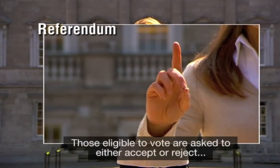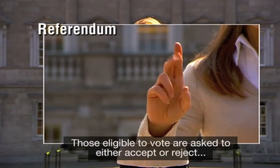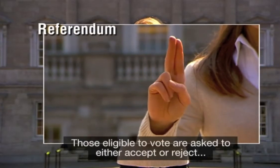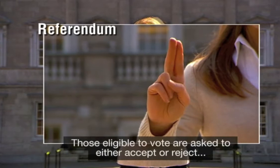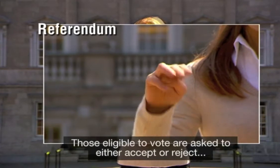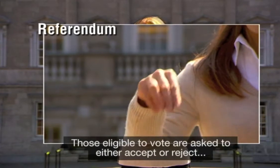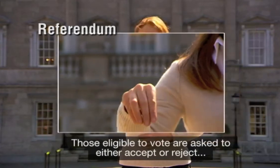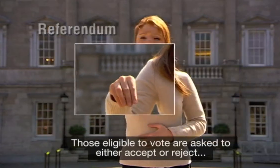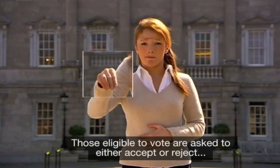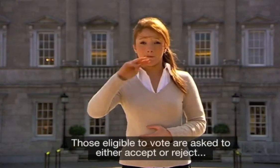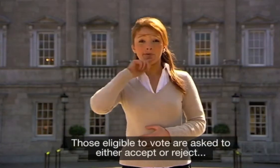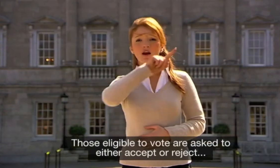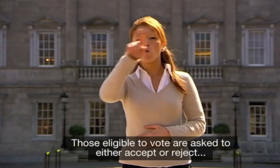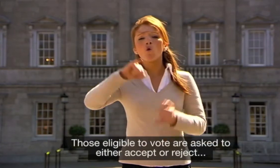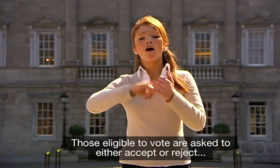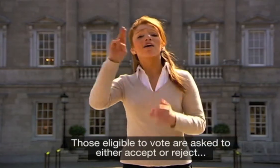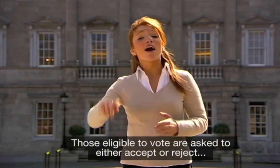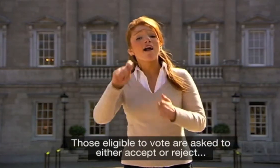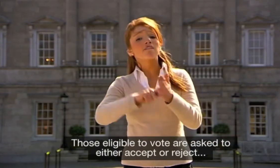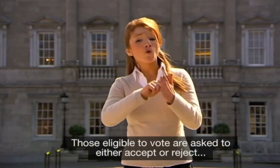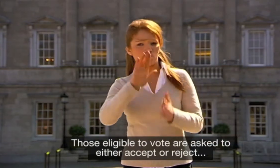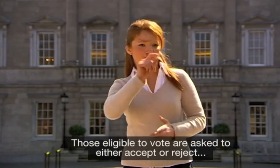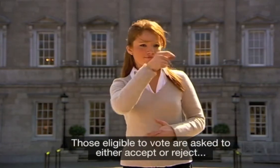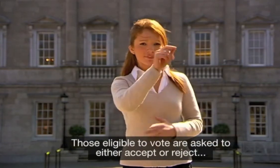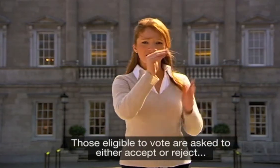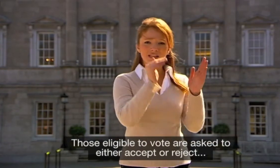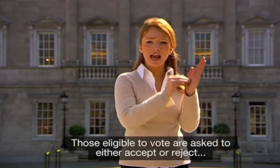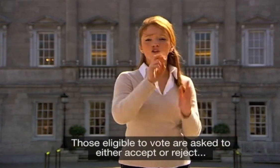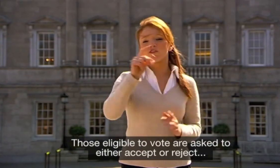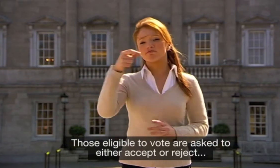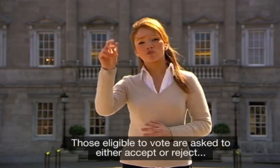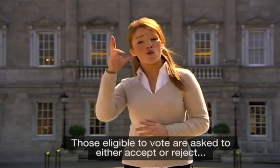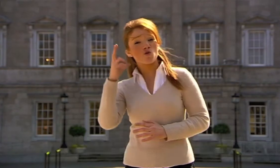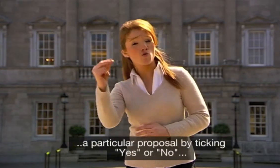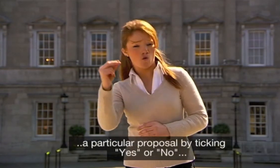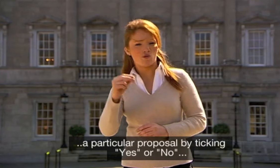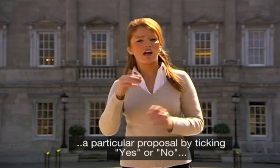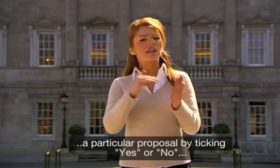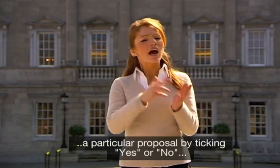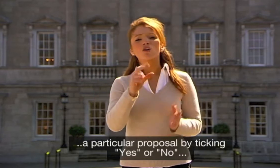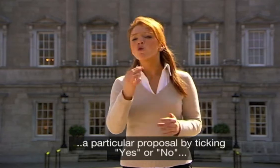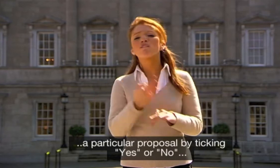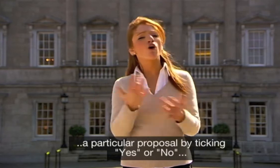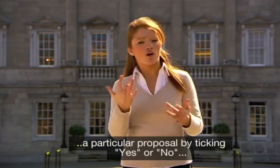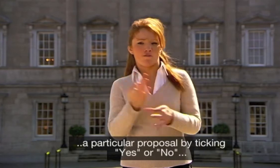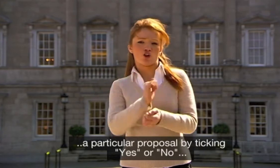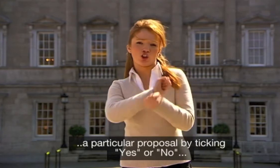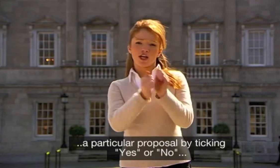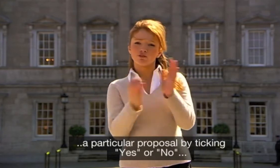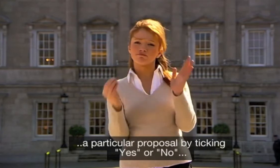Those eligible to vote are asked to either accept or reject a particular proposal by ticking yes